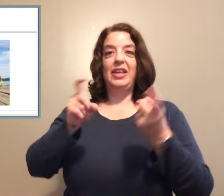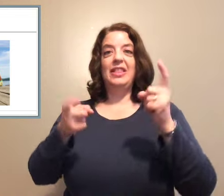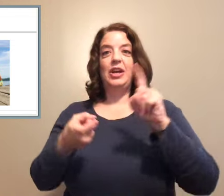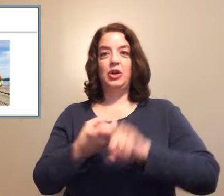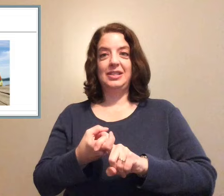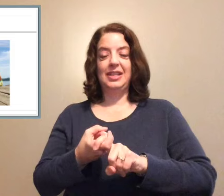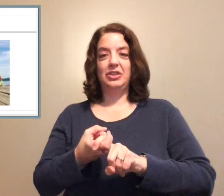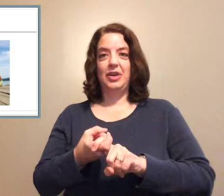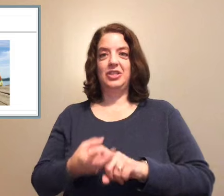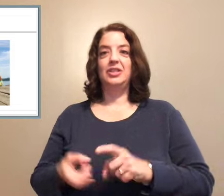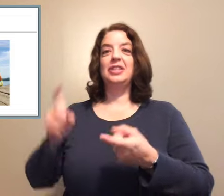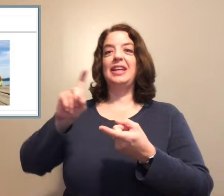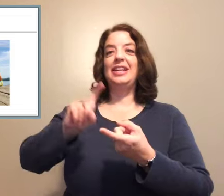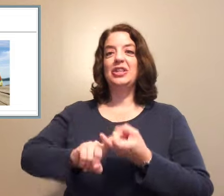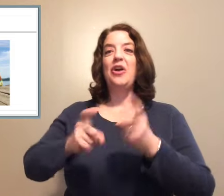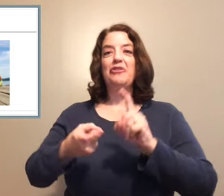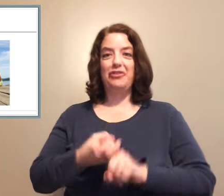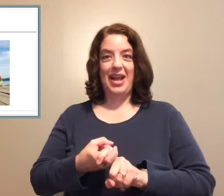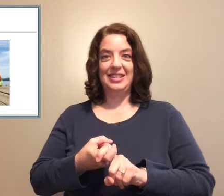they cross the other direction. So the sign is friend.